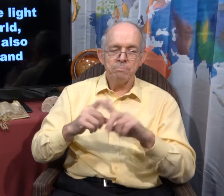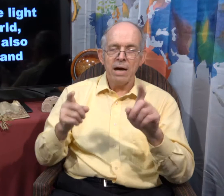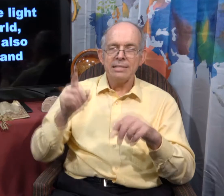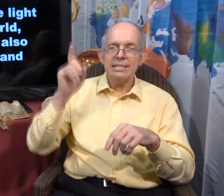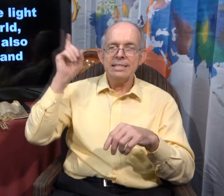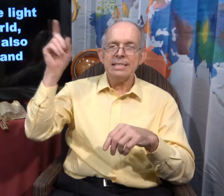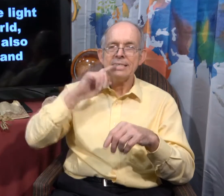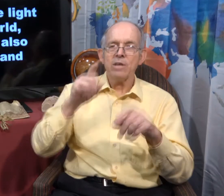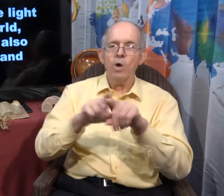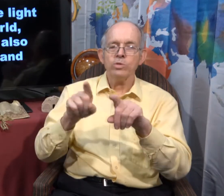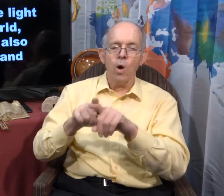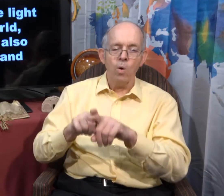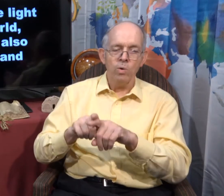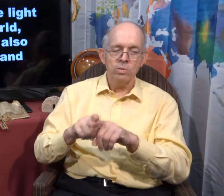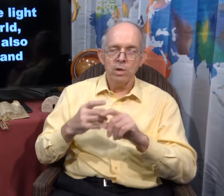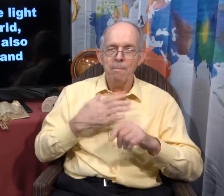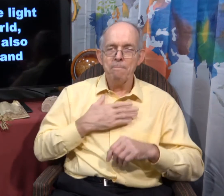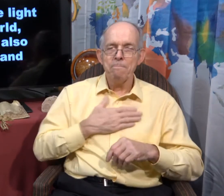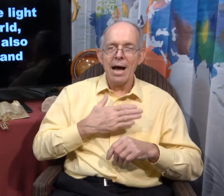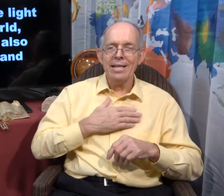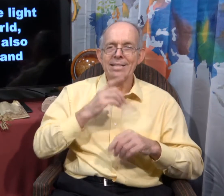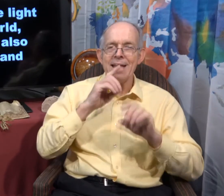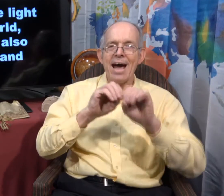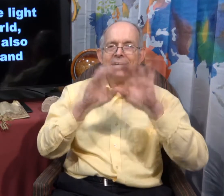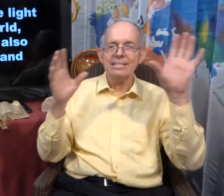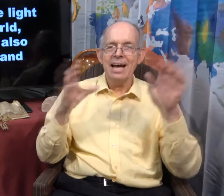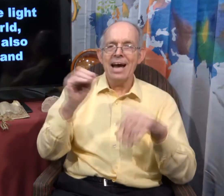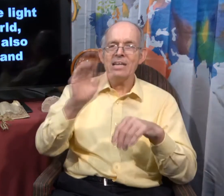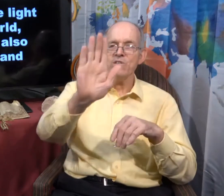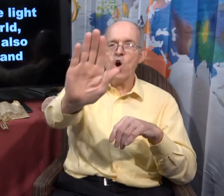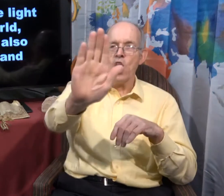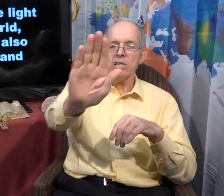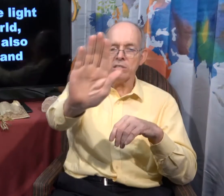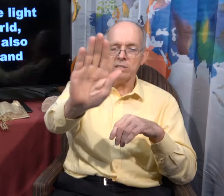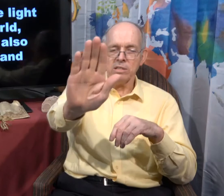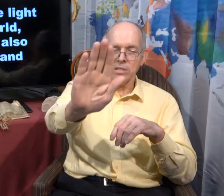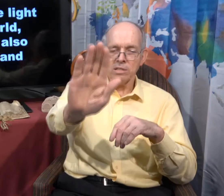but he is also my light and yours.